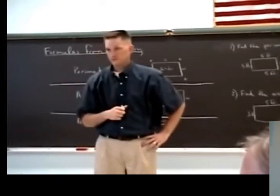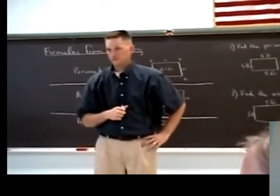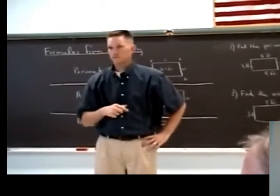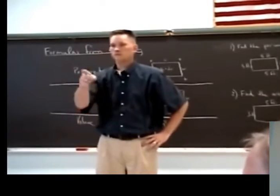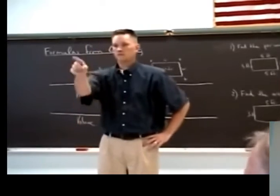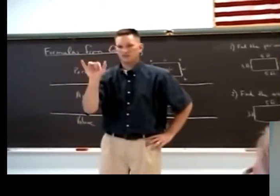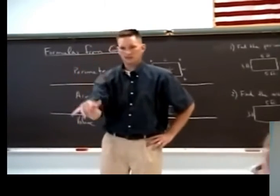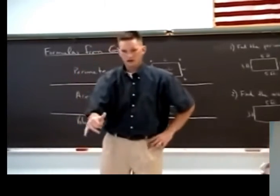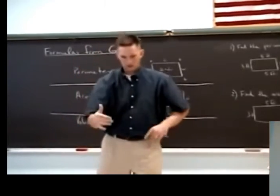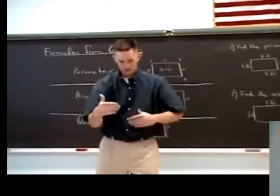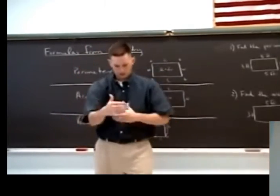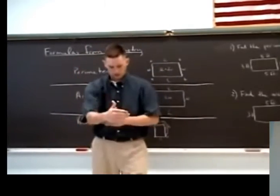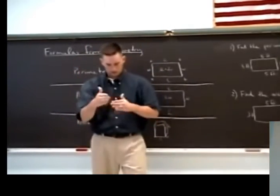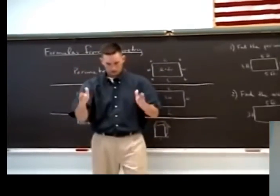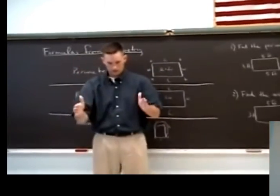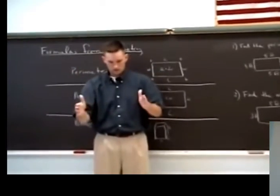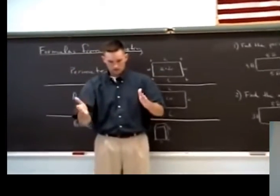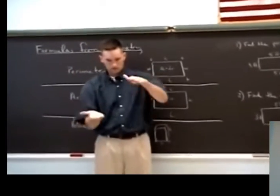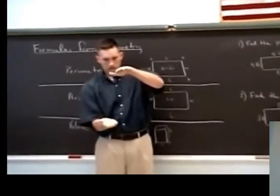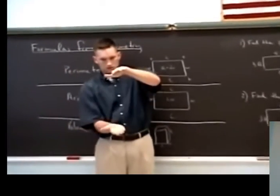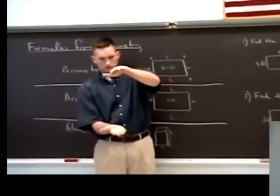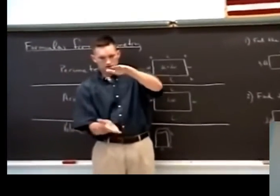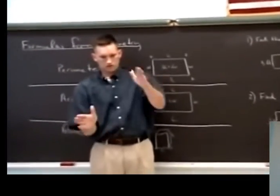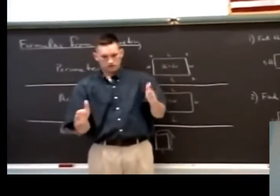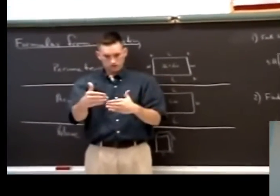All right, moving on to volume. Does anyone know what that means?